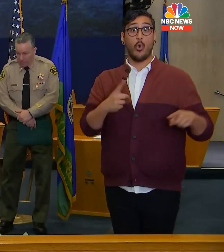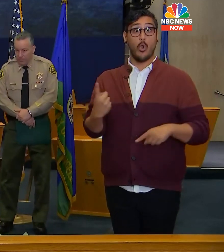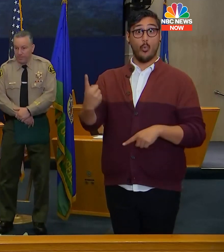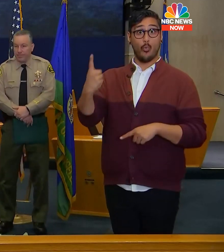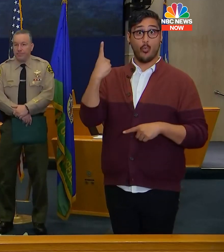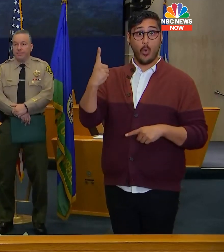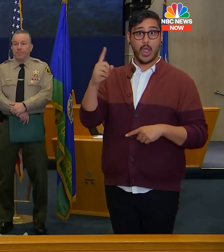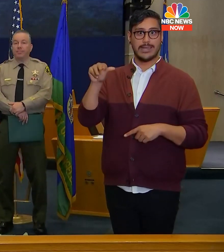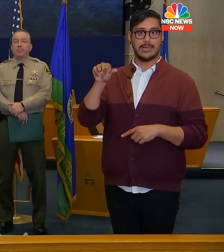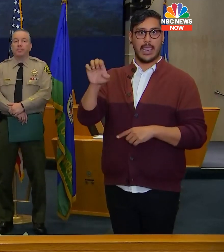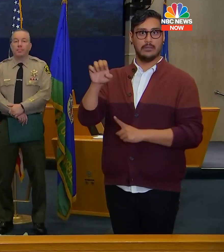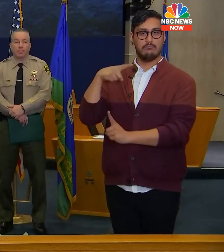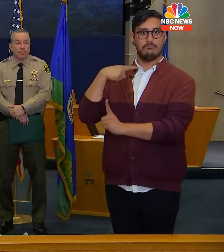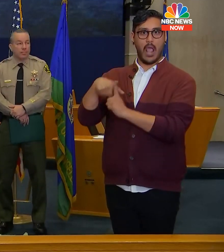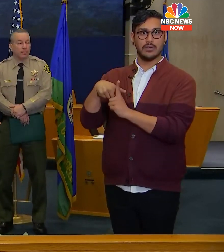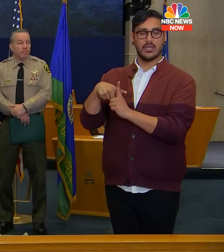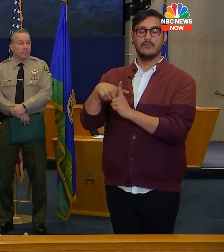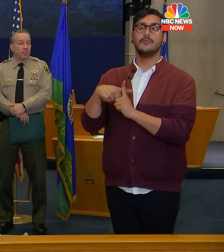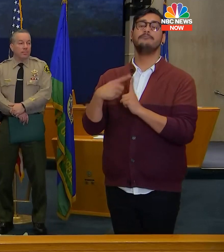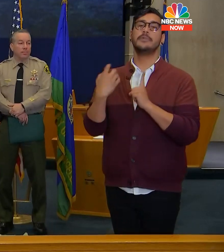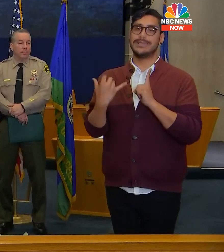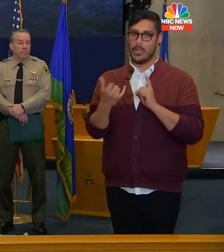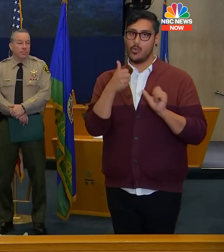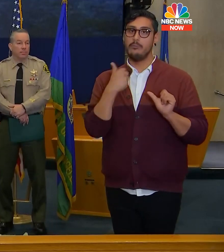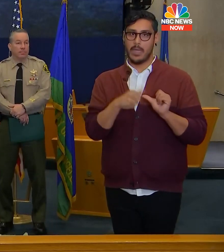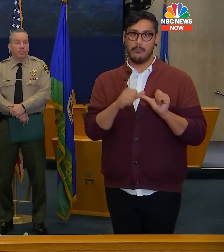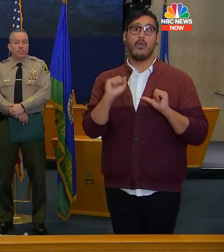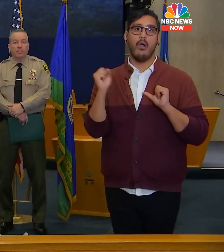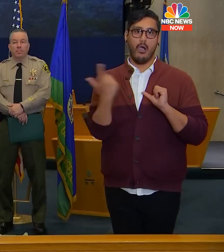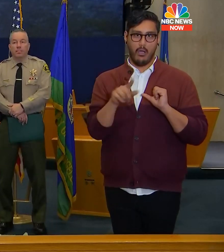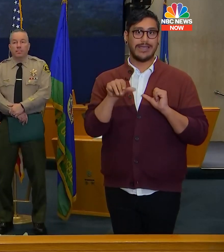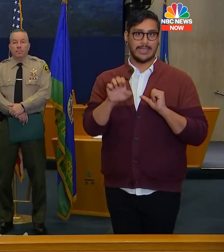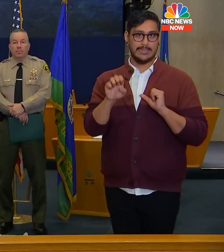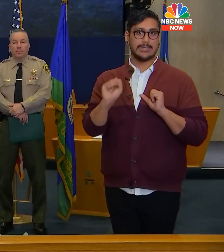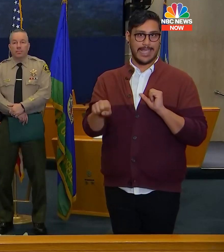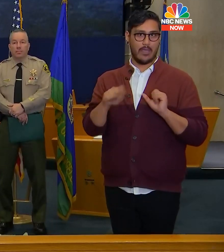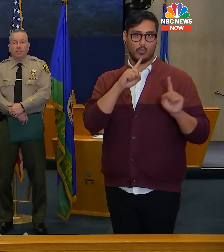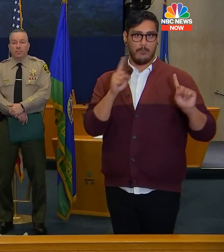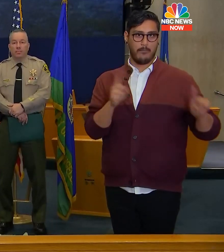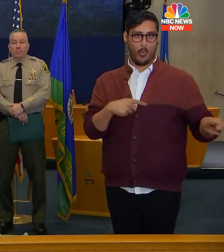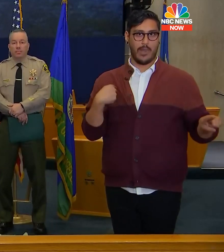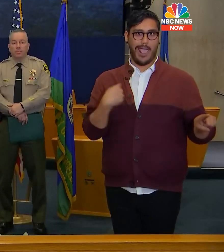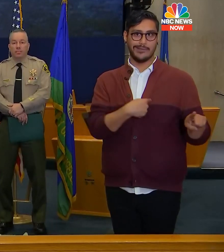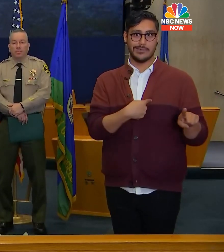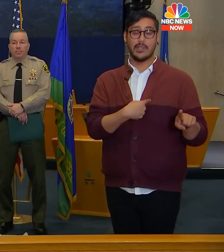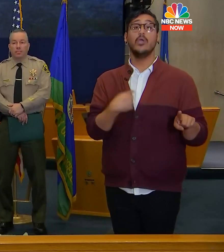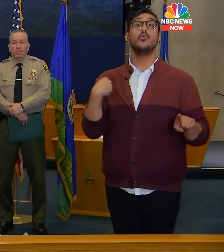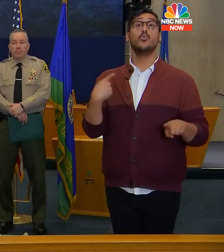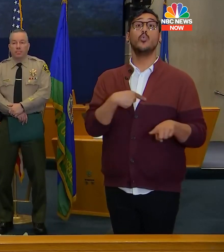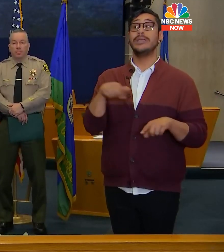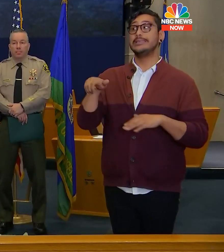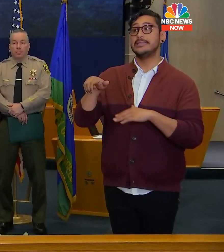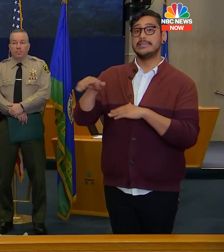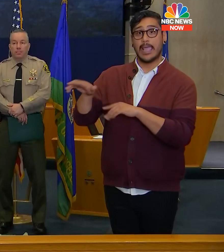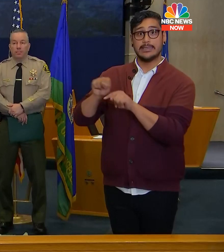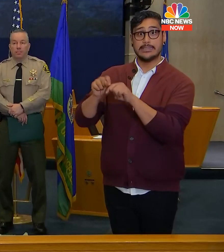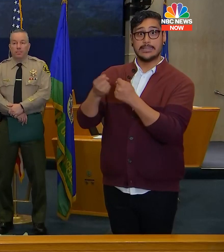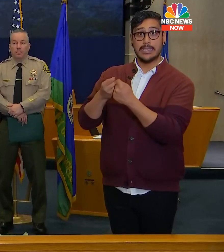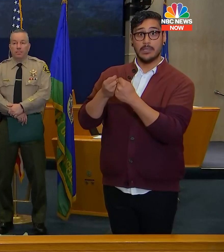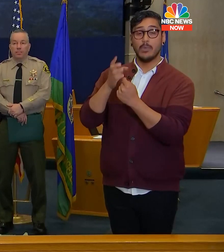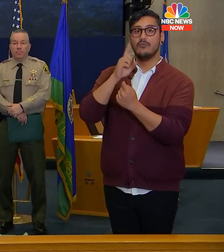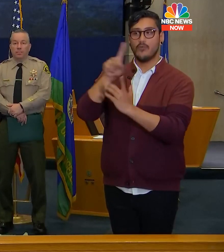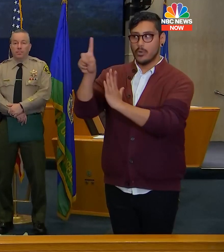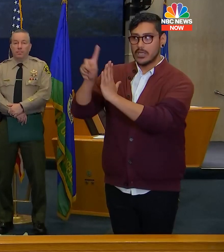to us, and all cases, remember, are reportable to us, we do send out a team to investigate in any institutional